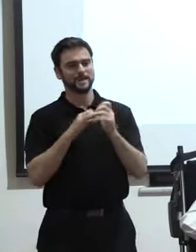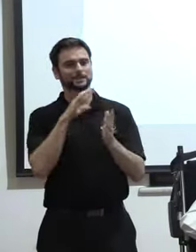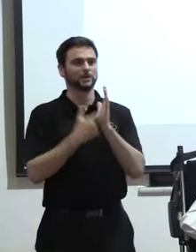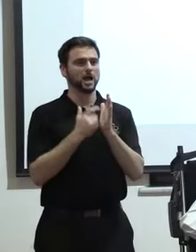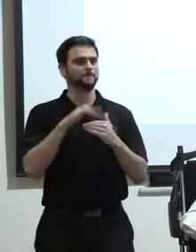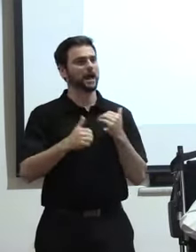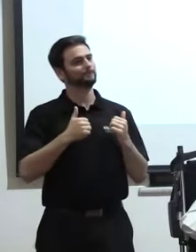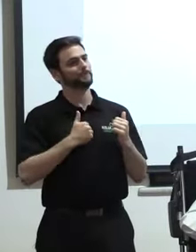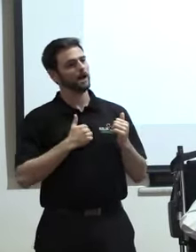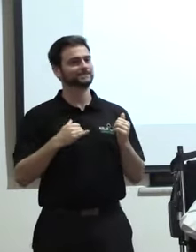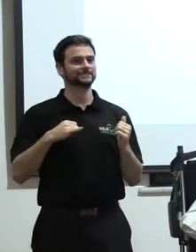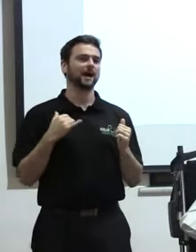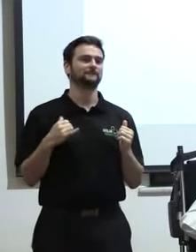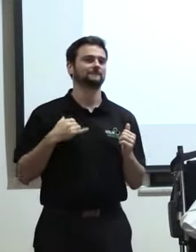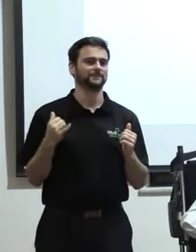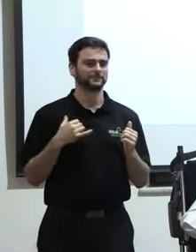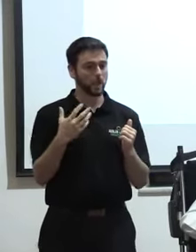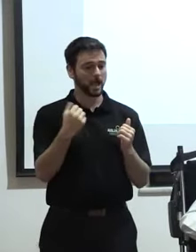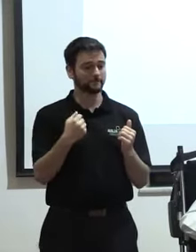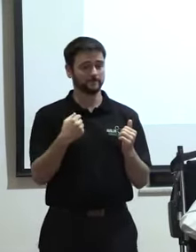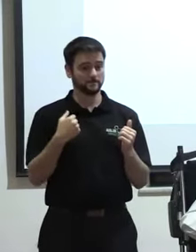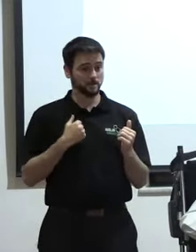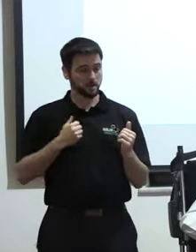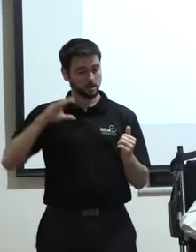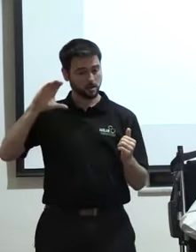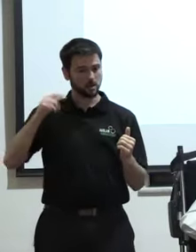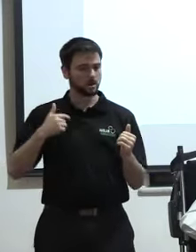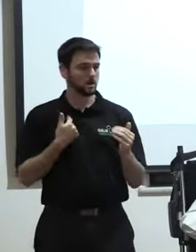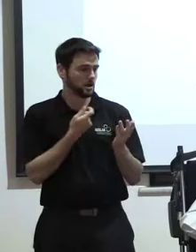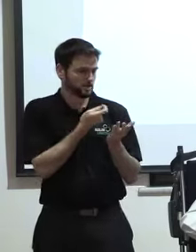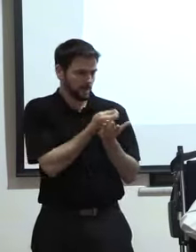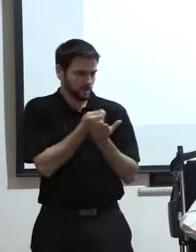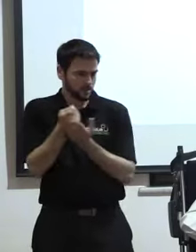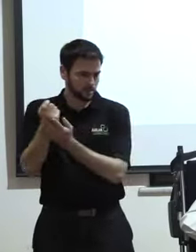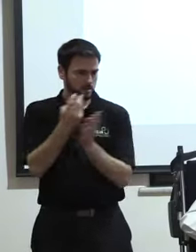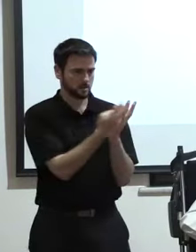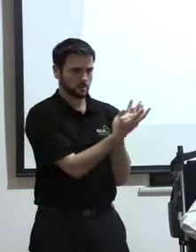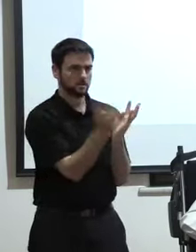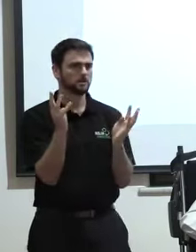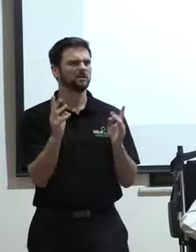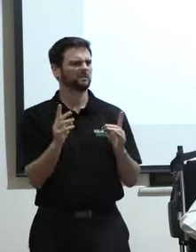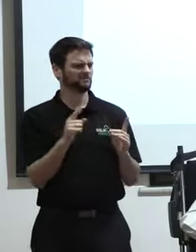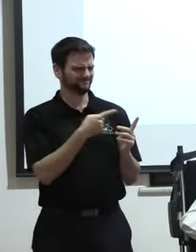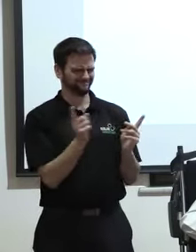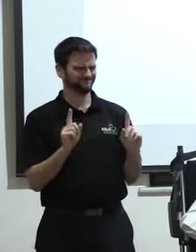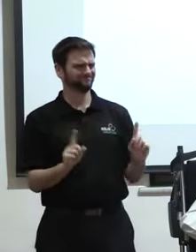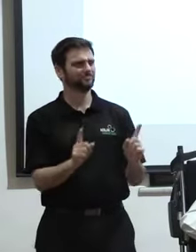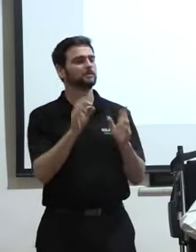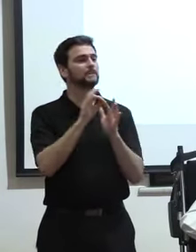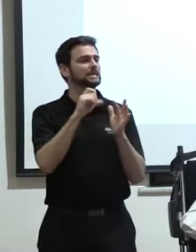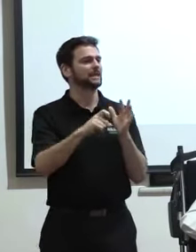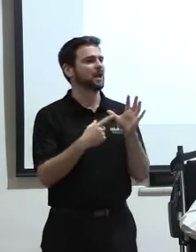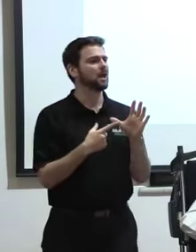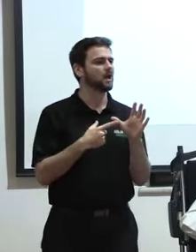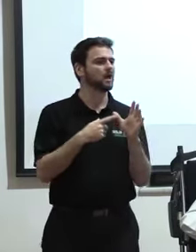own team of staff. And this is normally for personal care workers or community access